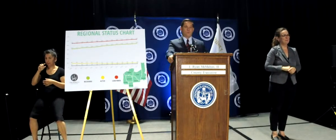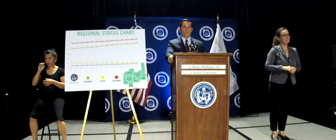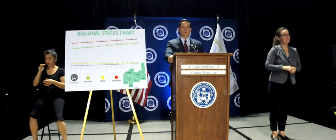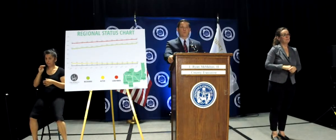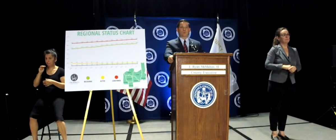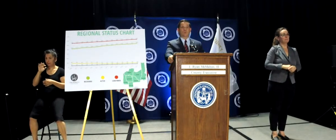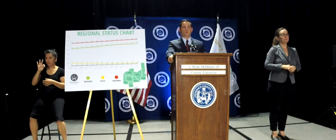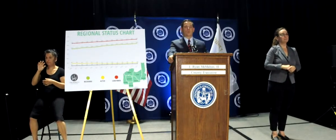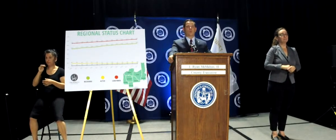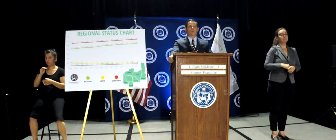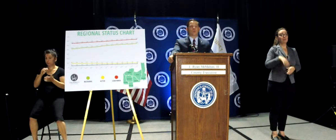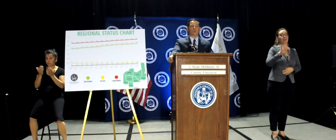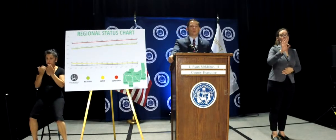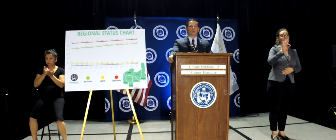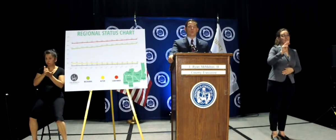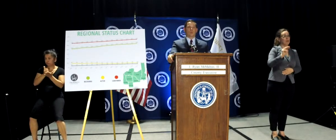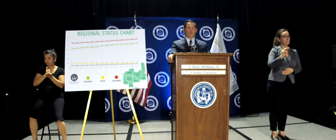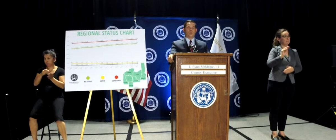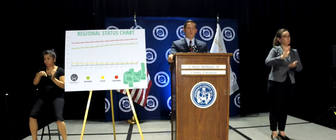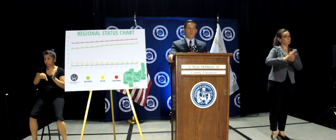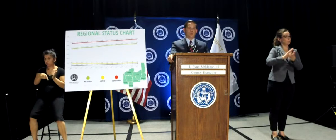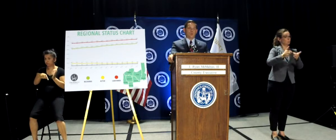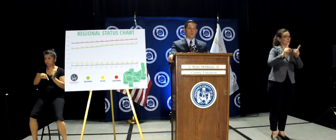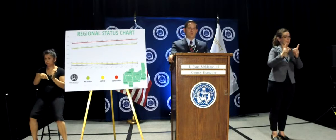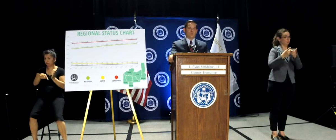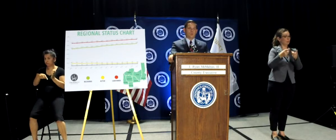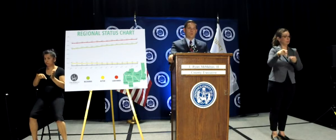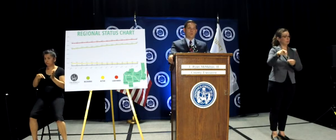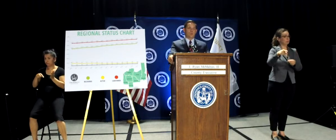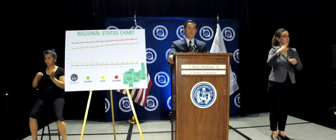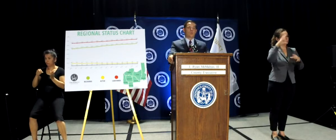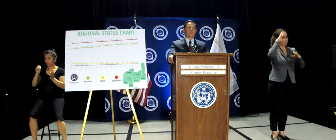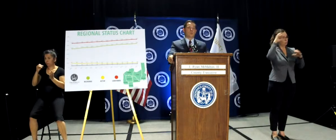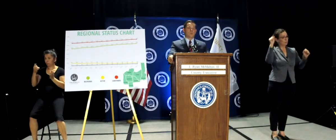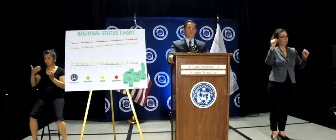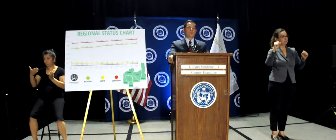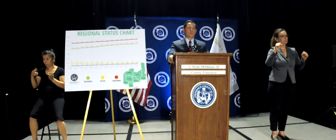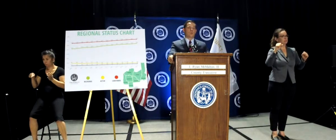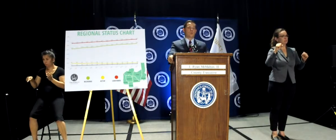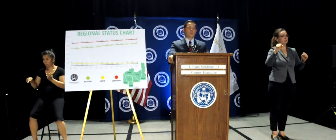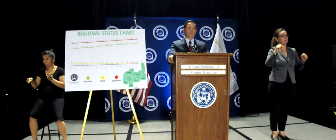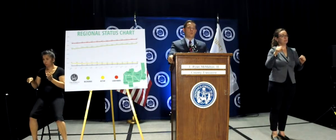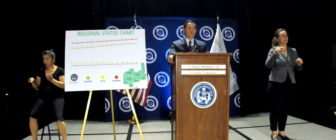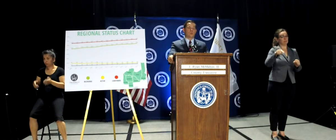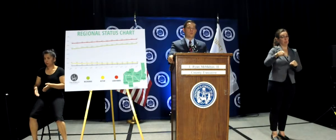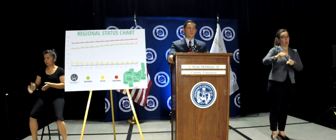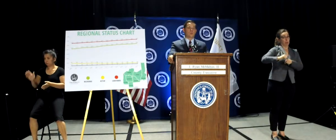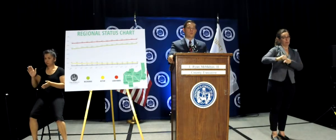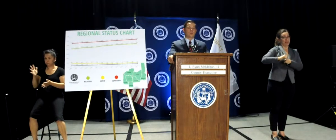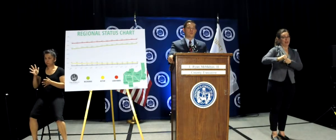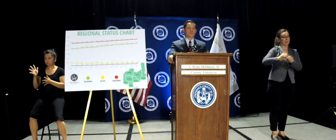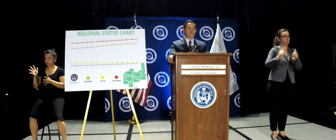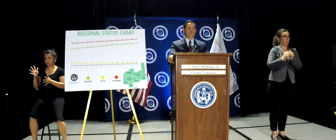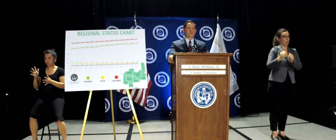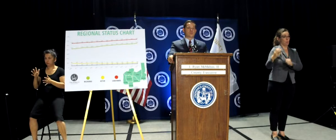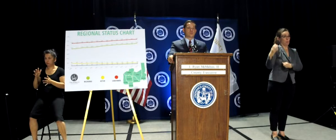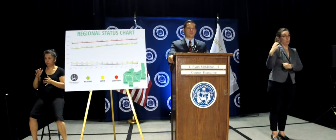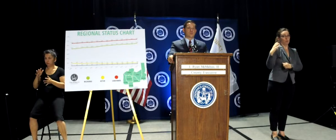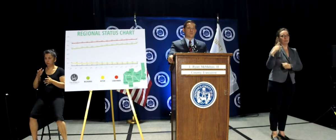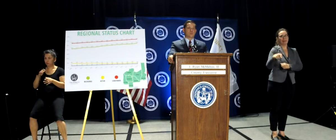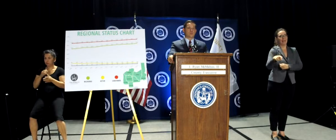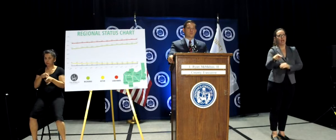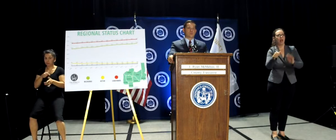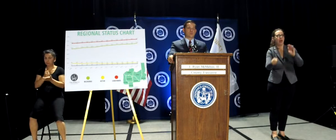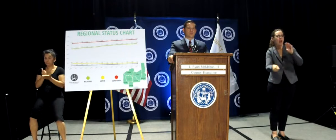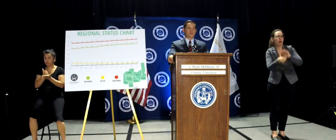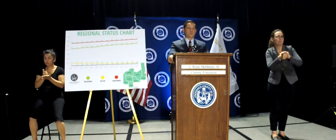workout was not authorized and that they went to a public park outside of this. And I know that you said the investigation was